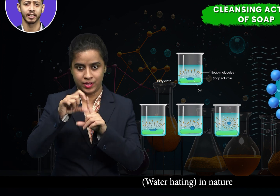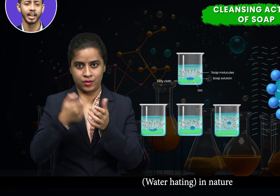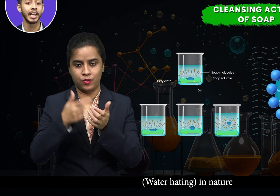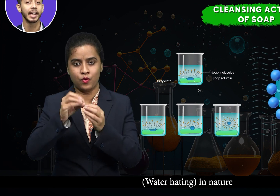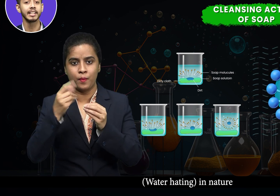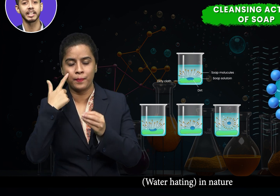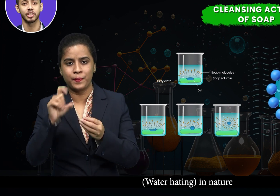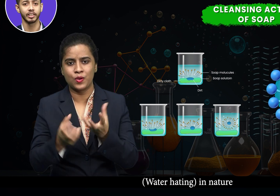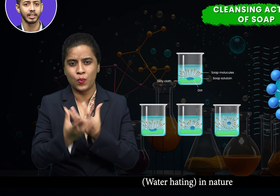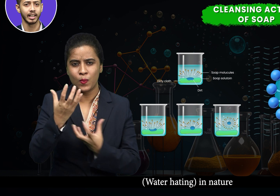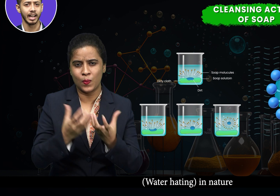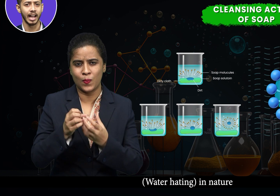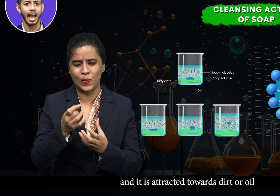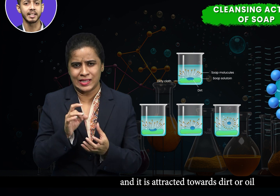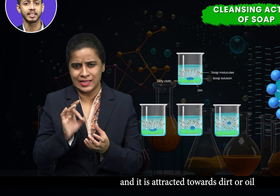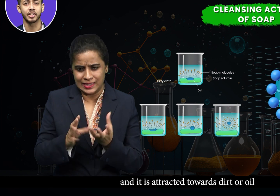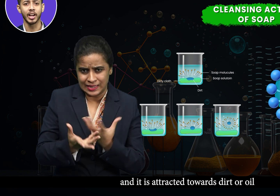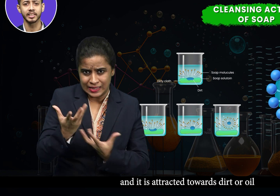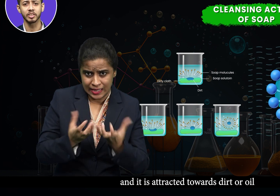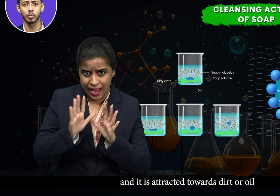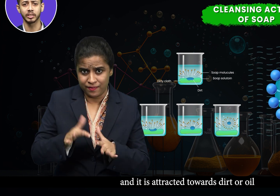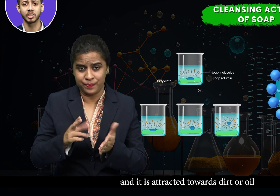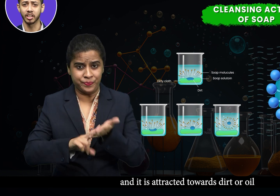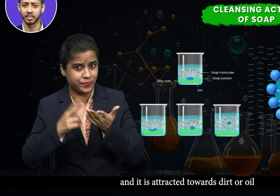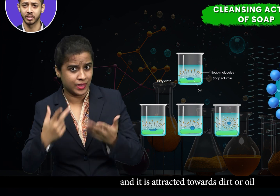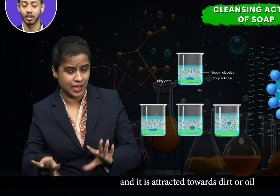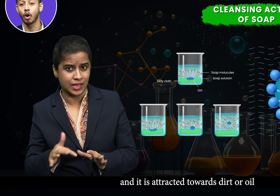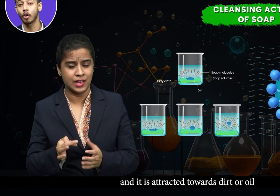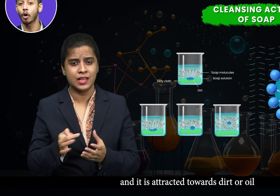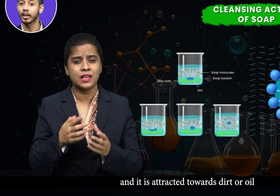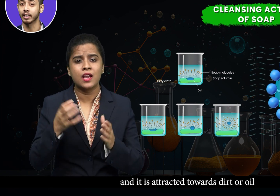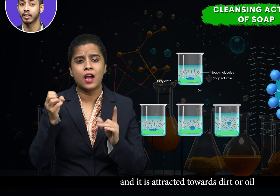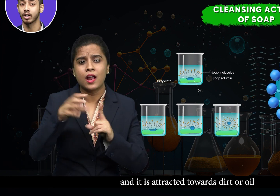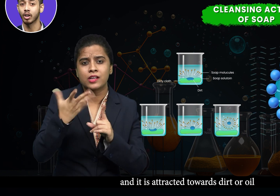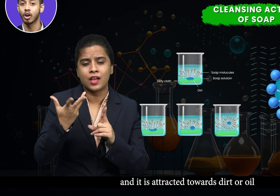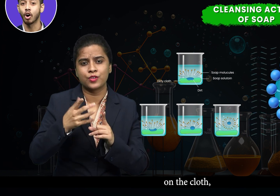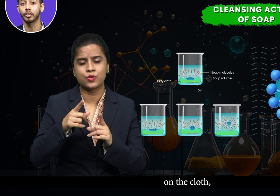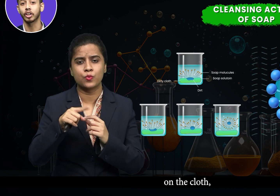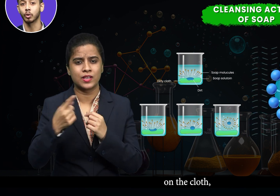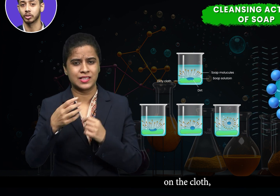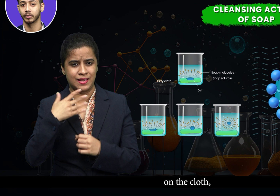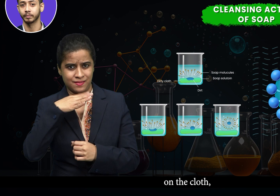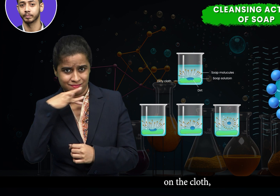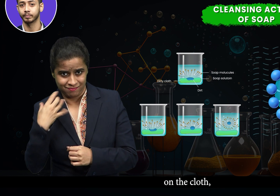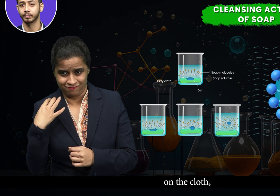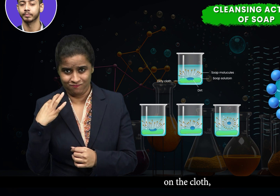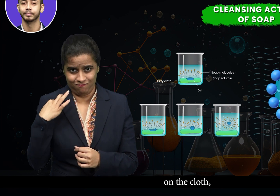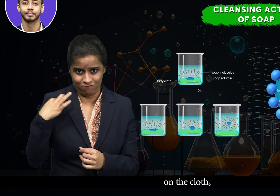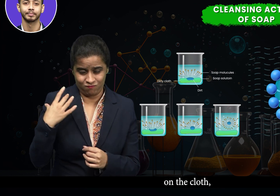water-hating in nature, and is attracted towards dirt or oil on the cloth,